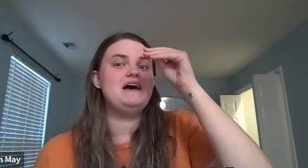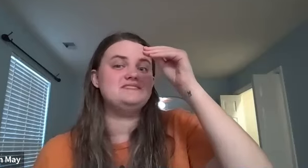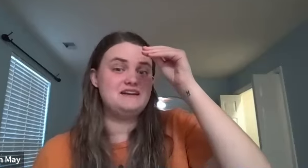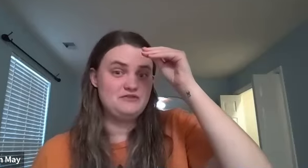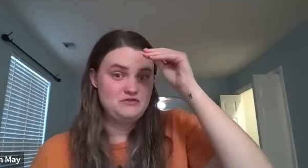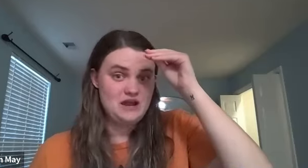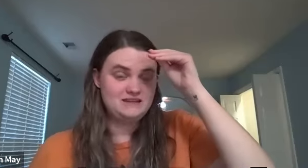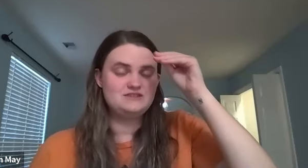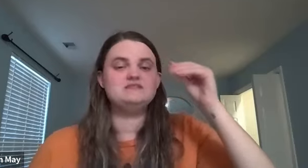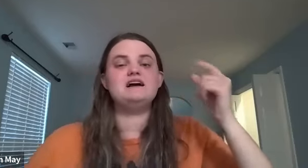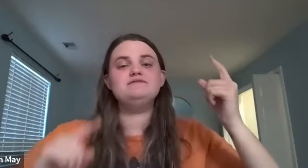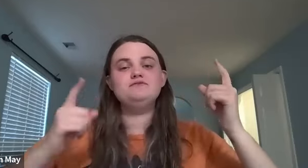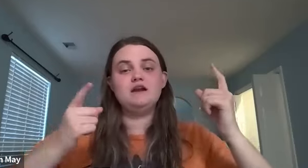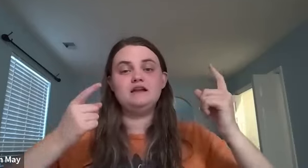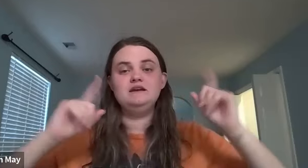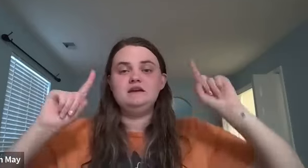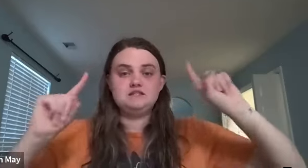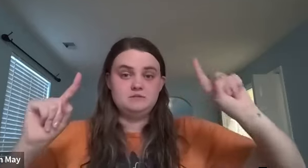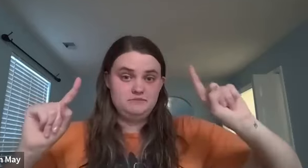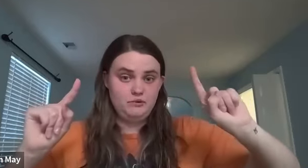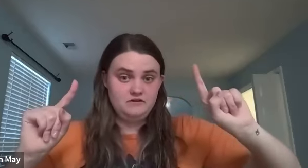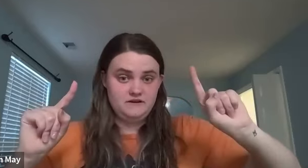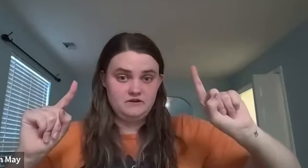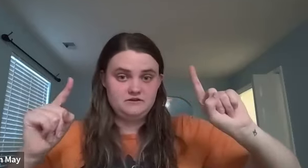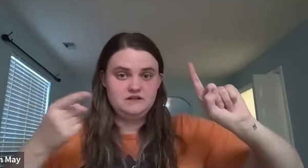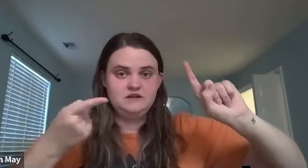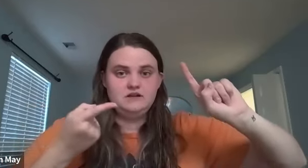add the sign for friend. So the sign for friend is going to be pointer fingers.